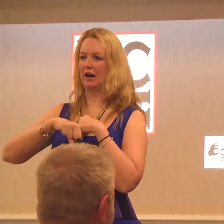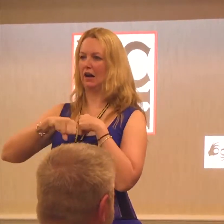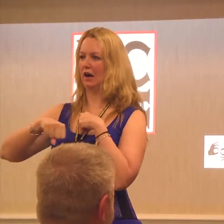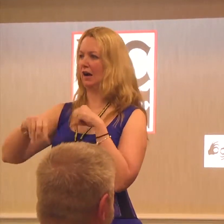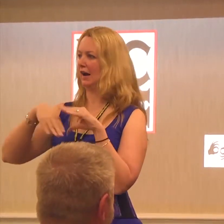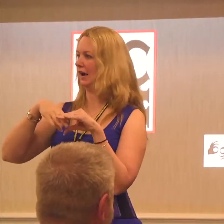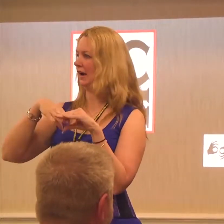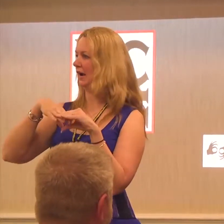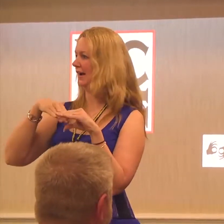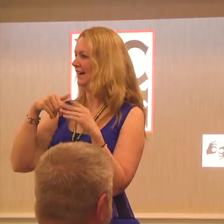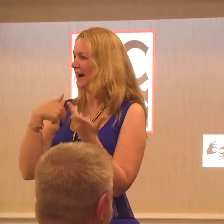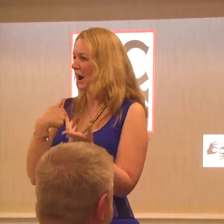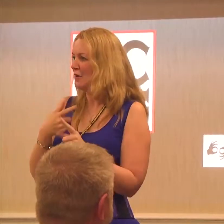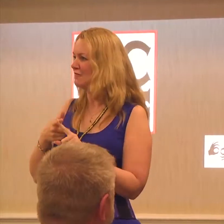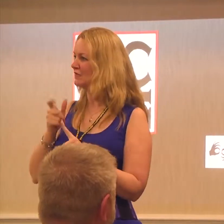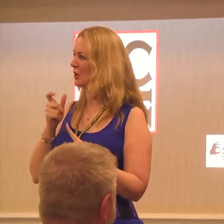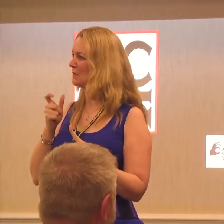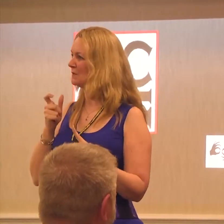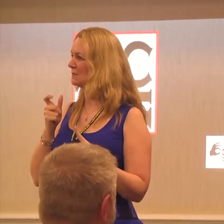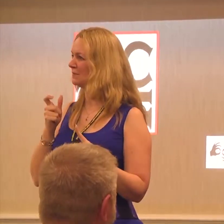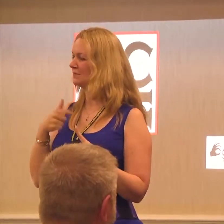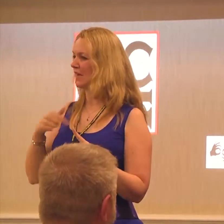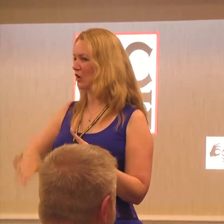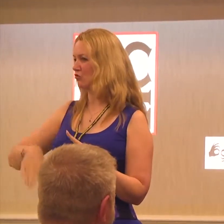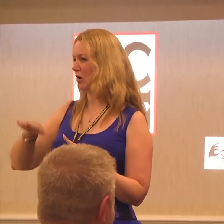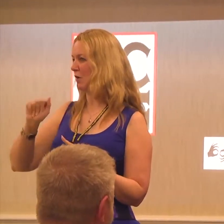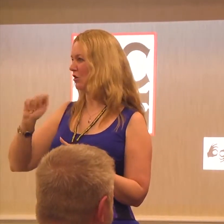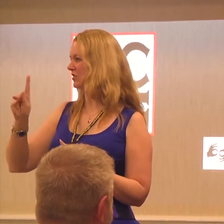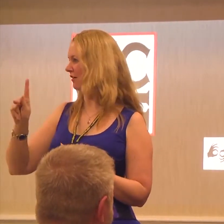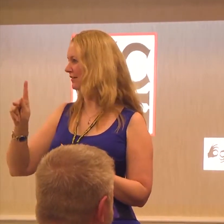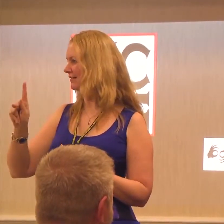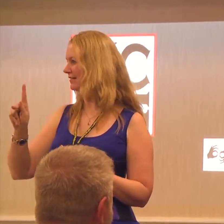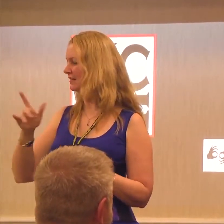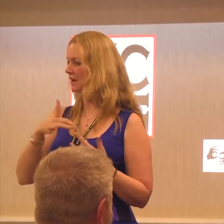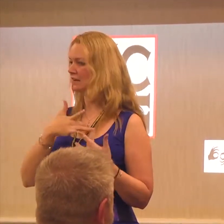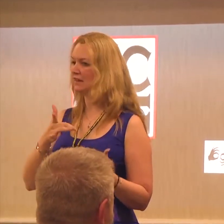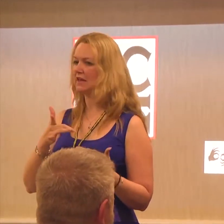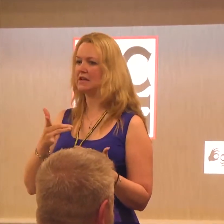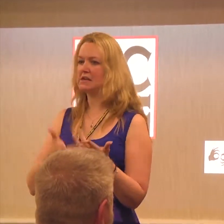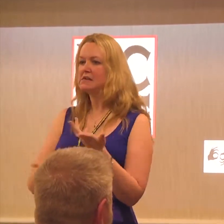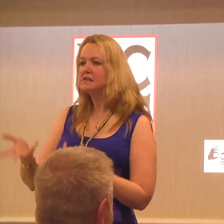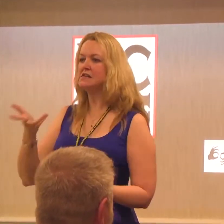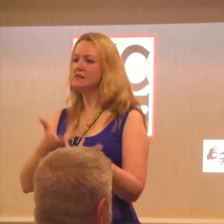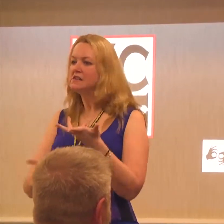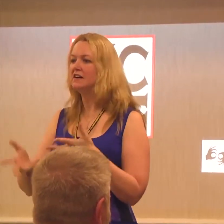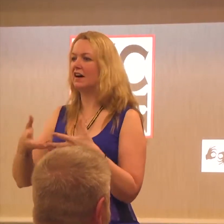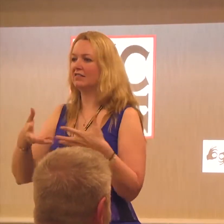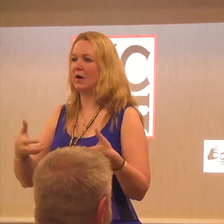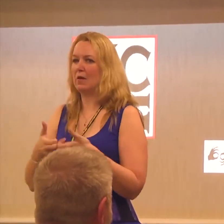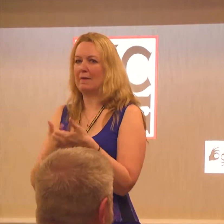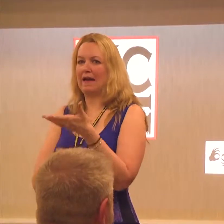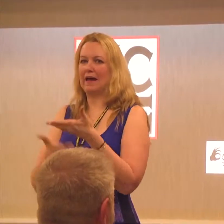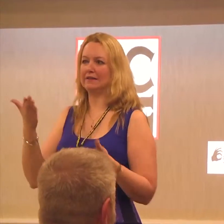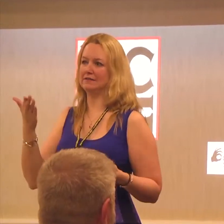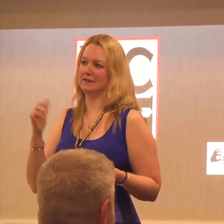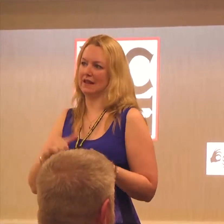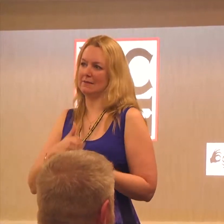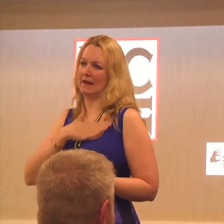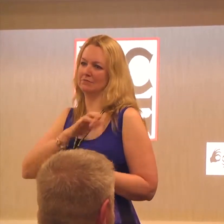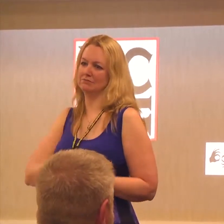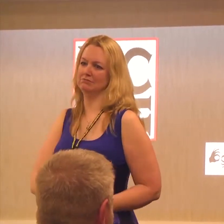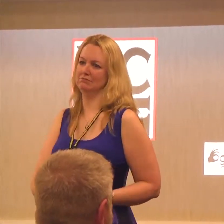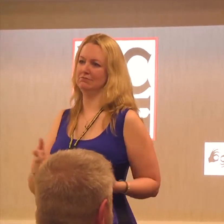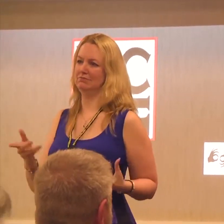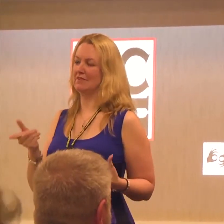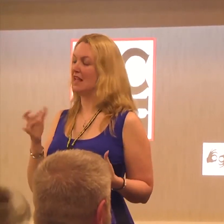know, I'm from, I grew up in Arkansas, so I have a tendency to talk with my hands, and, you know, that's just the way I am. So if I go off